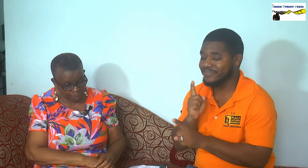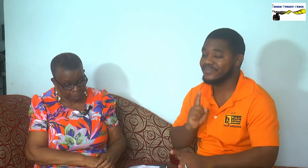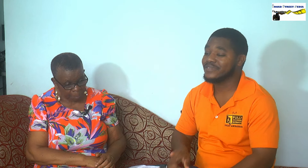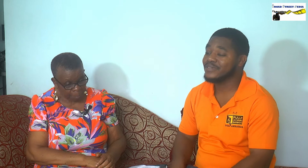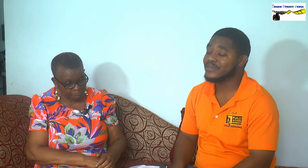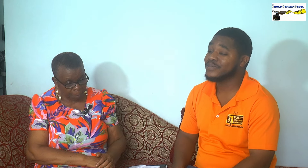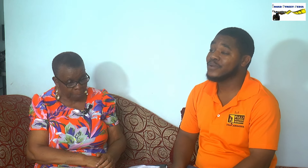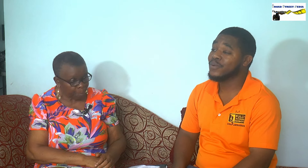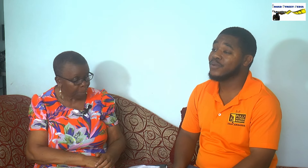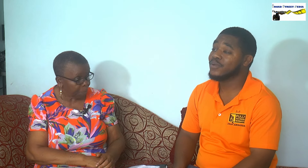Right.